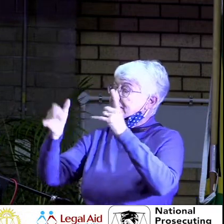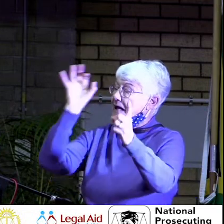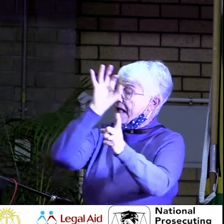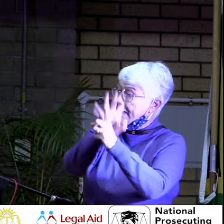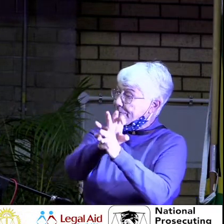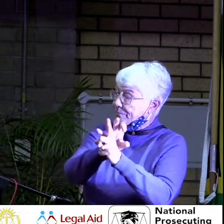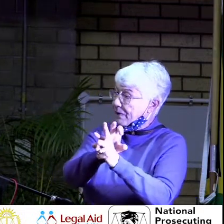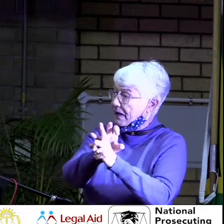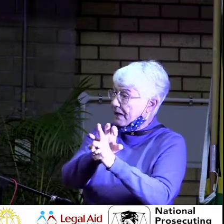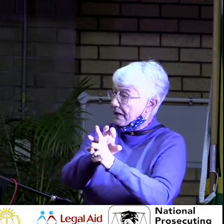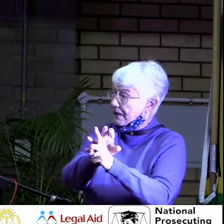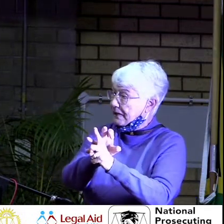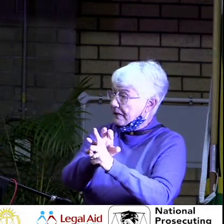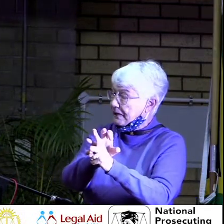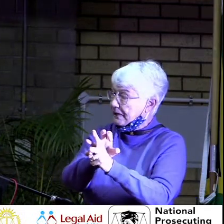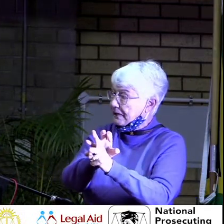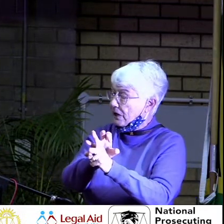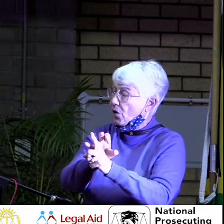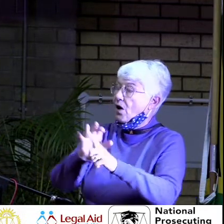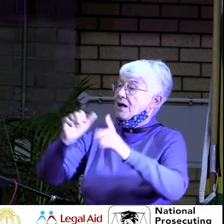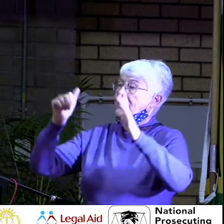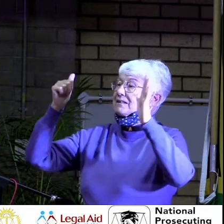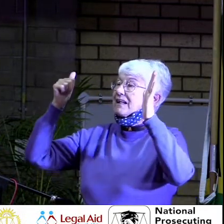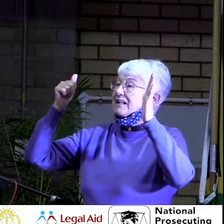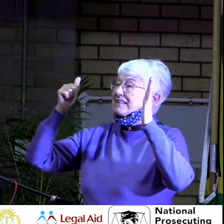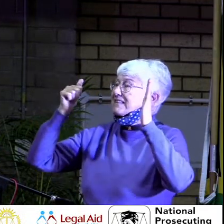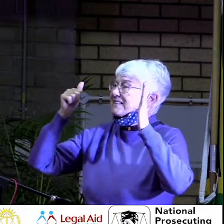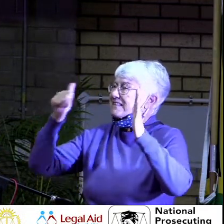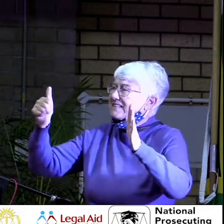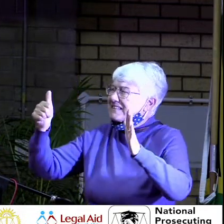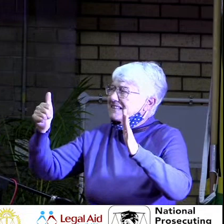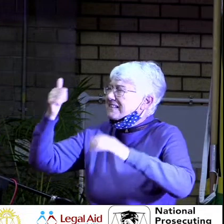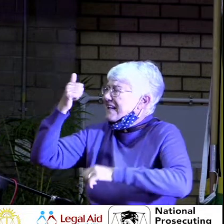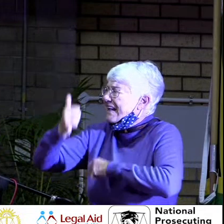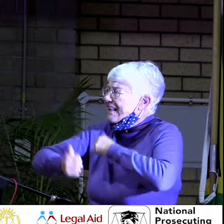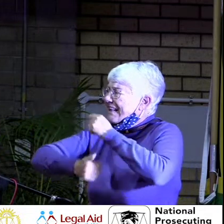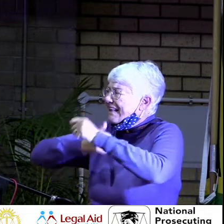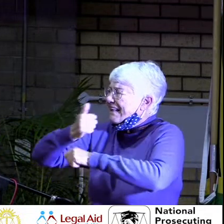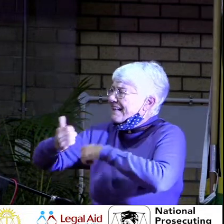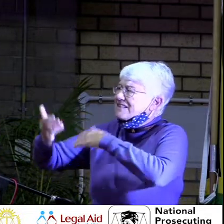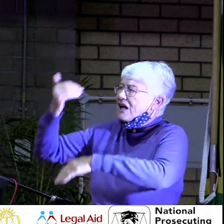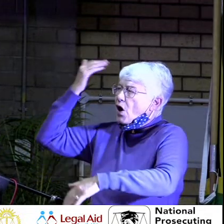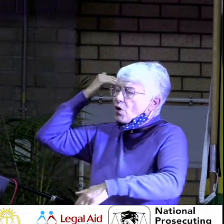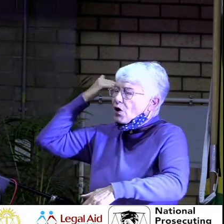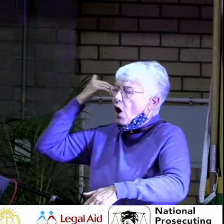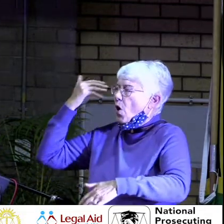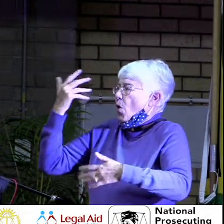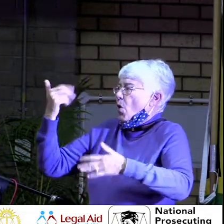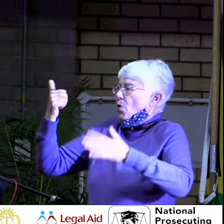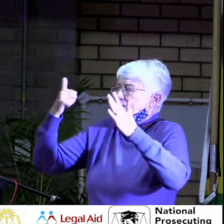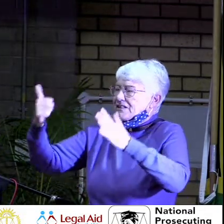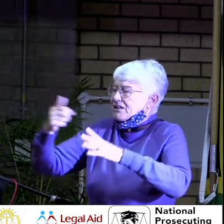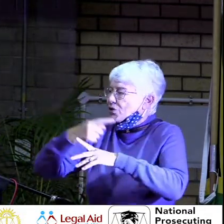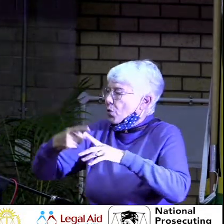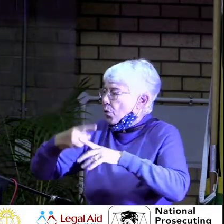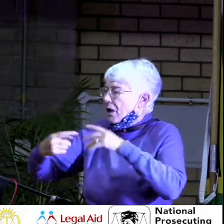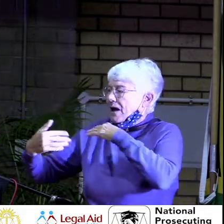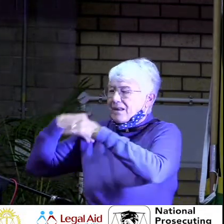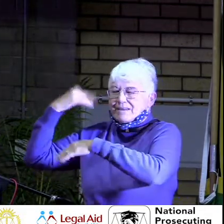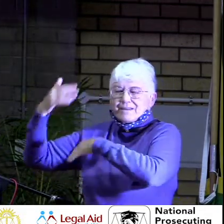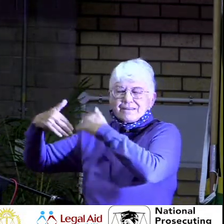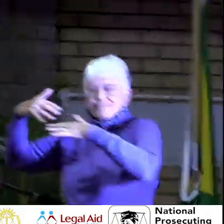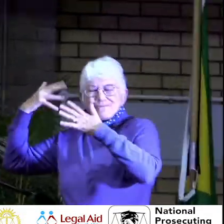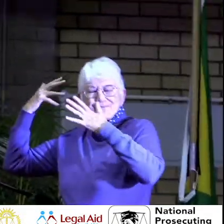6 years ago, 6 weeks ago, 6 hours ago. We will not turn you away. There are always doctors and nurses